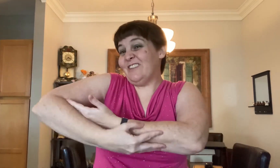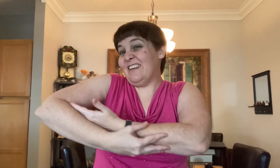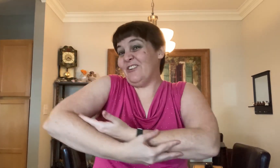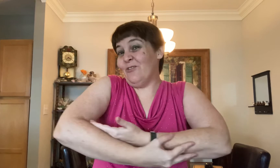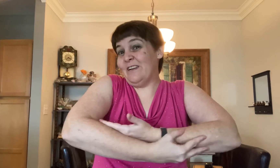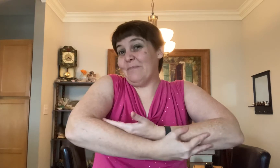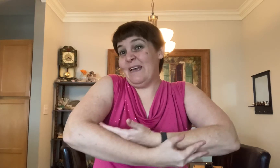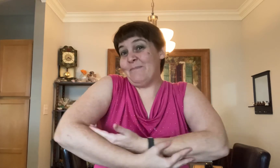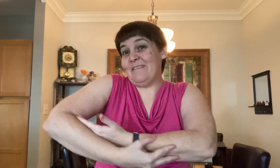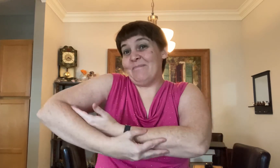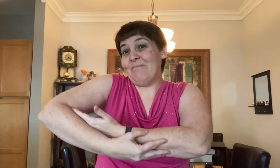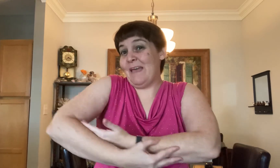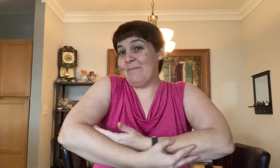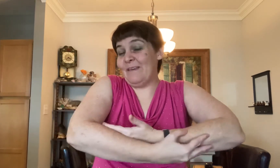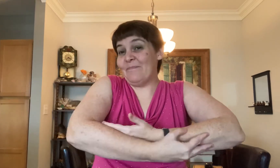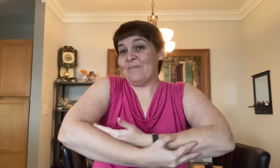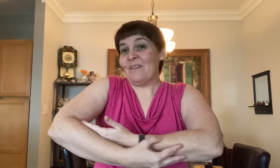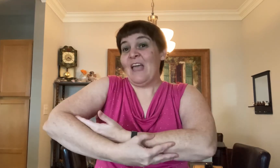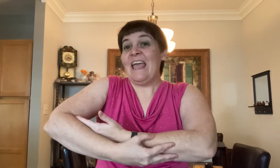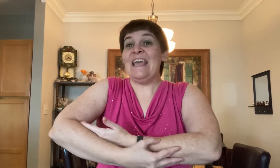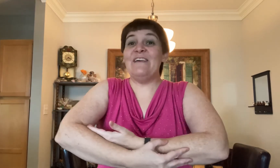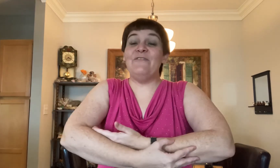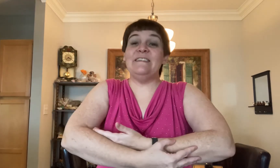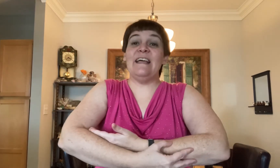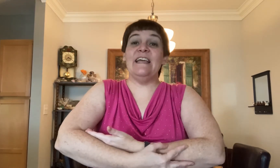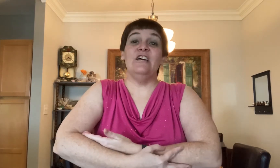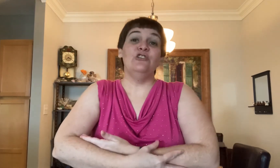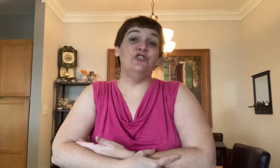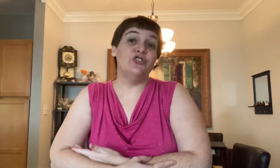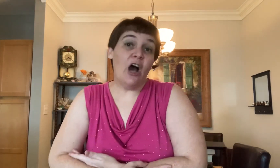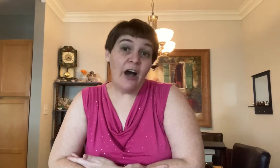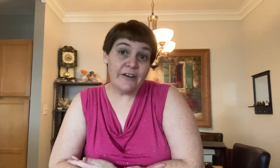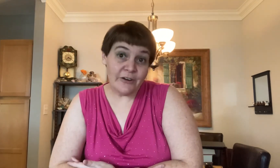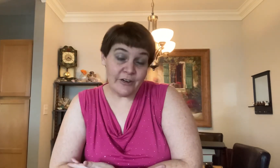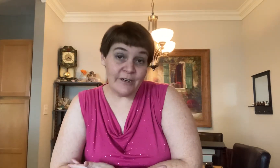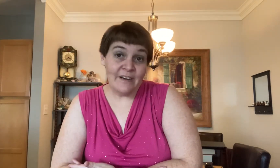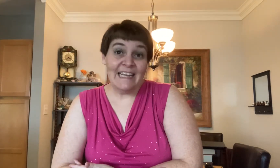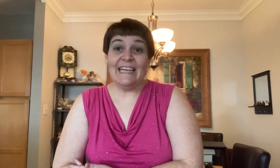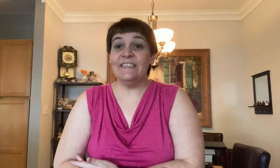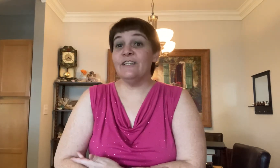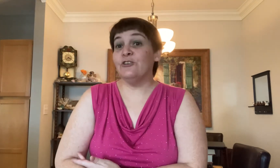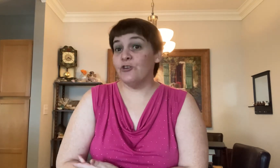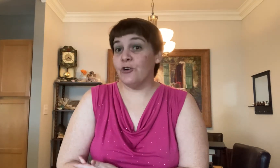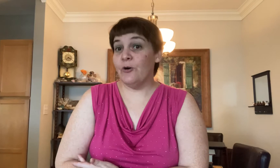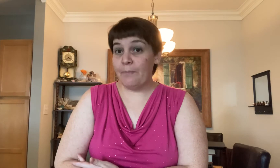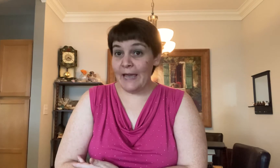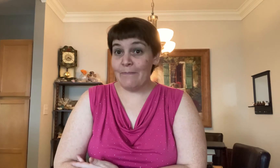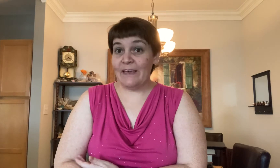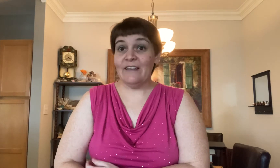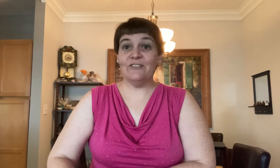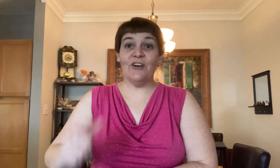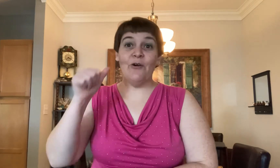you're holding a baby, baby. If it's a daughter, it's a girl baby. So